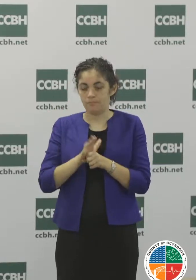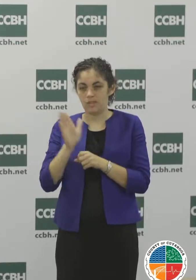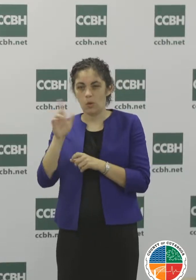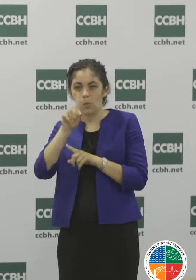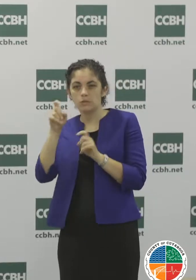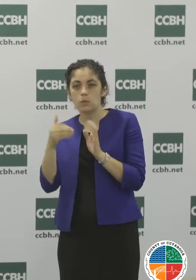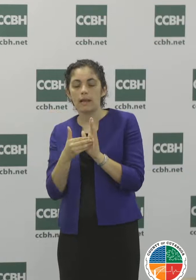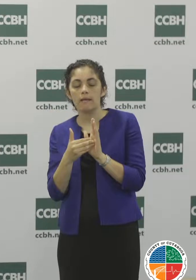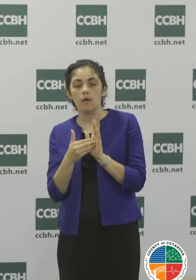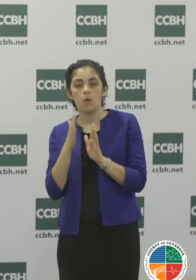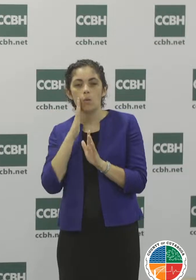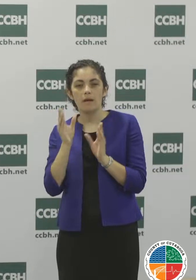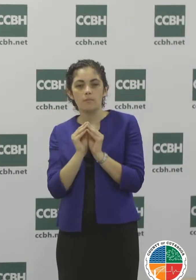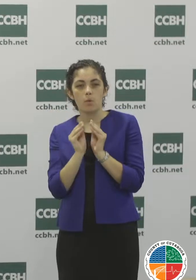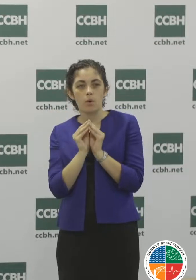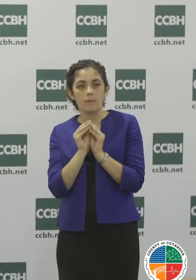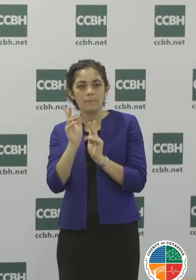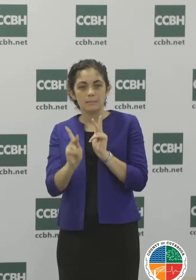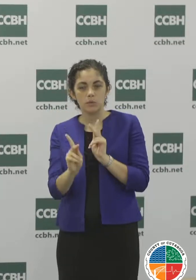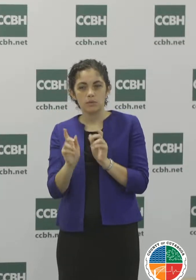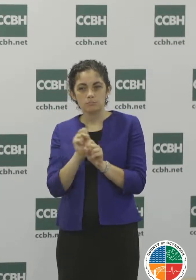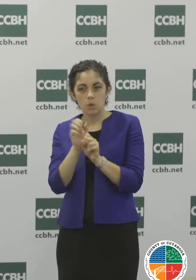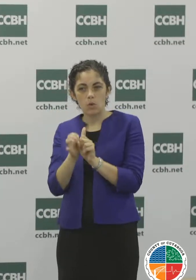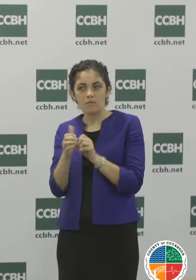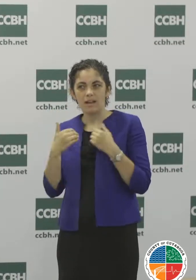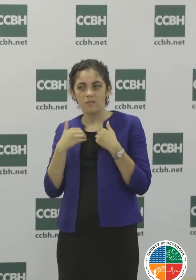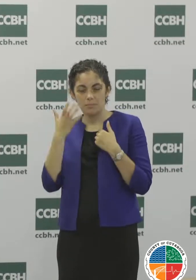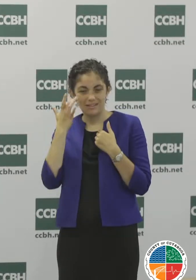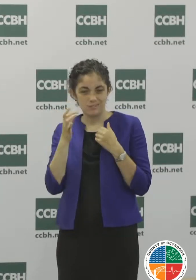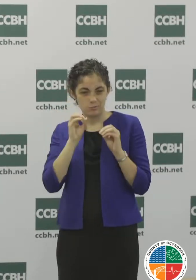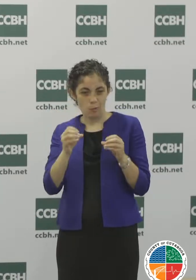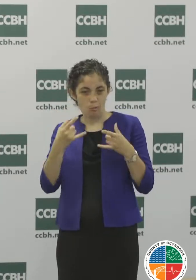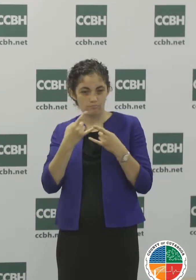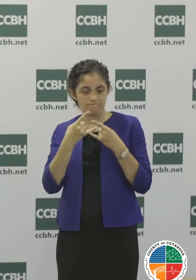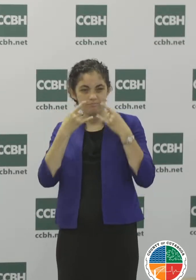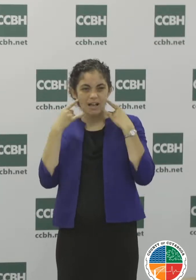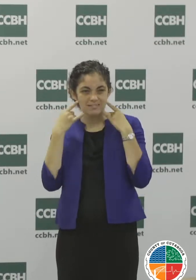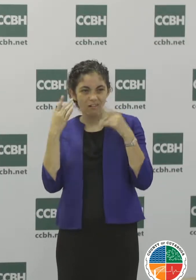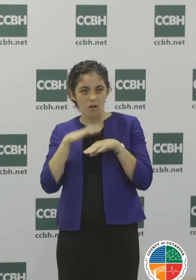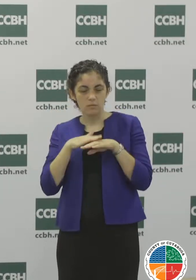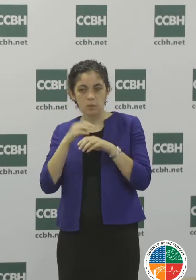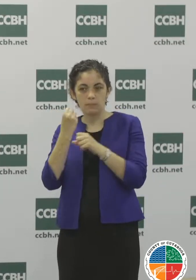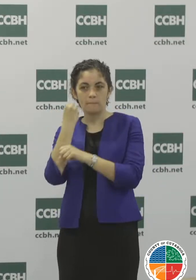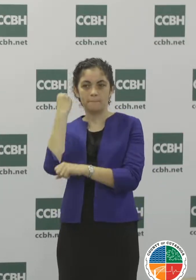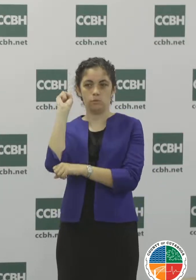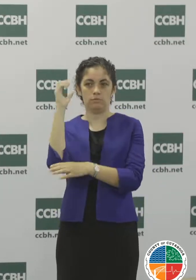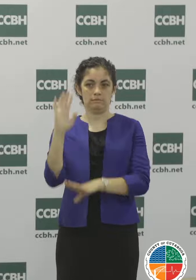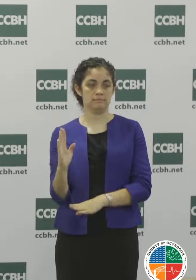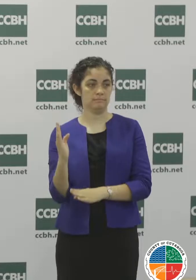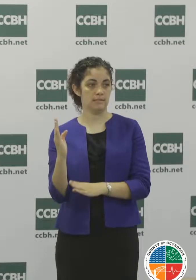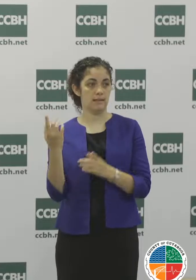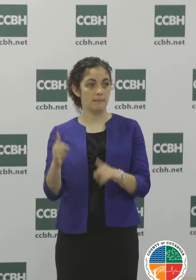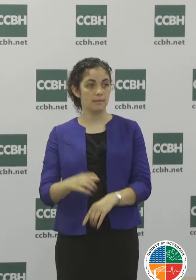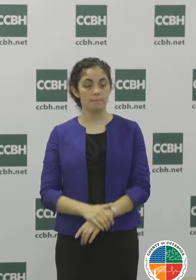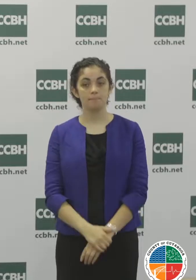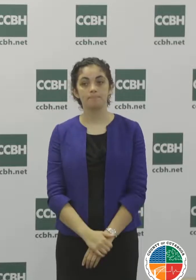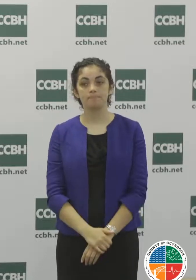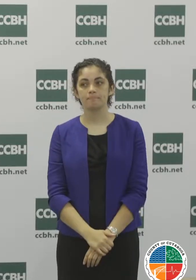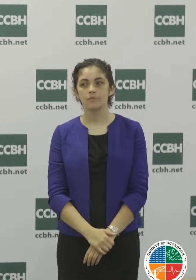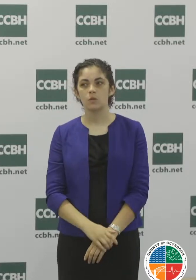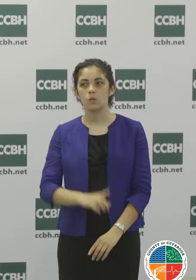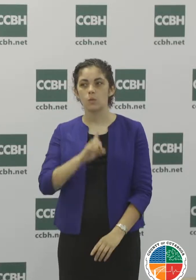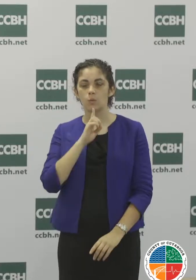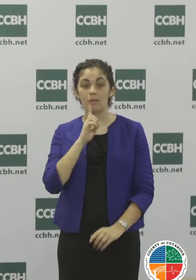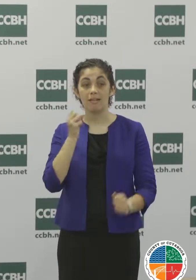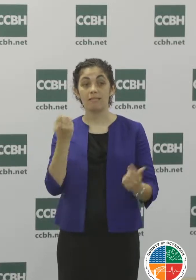be more cases because of the issues around masking with some of the protests? And so I think that there are a